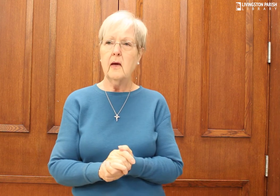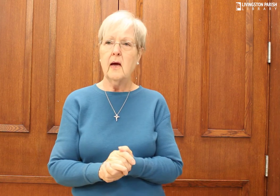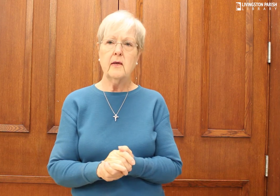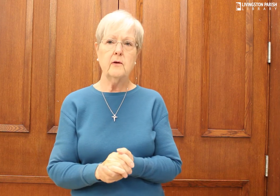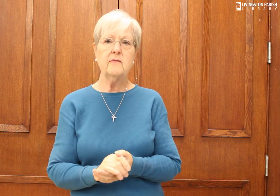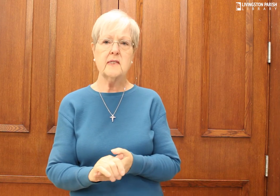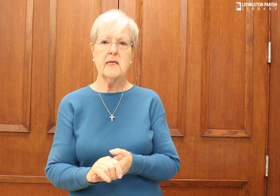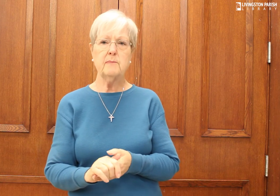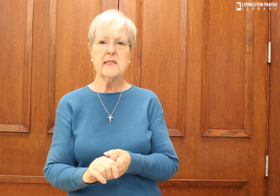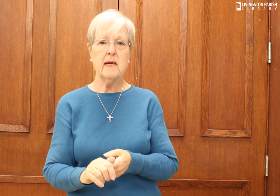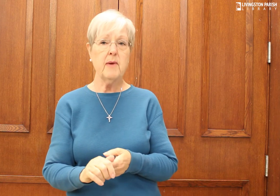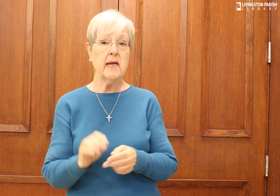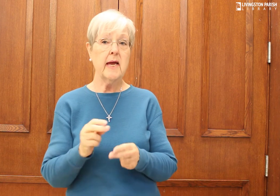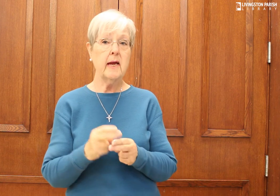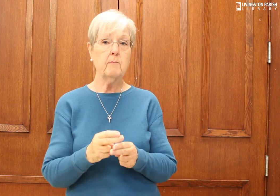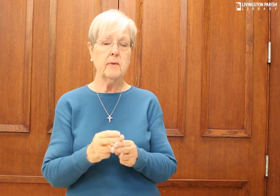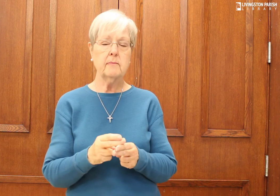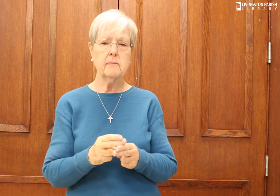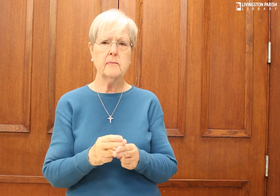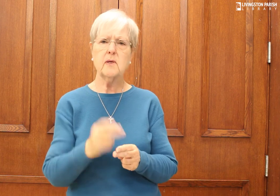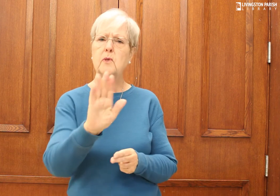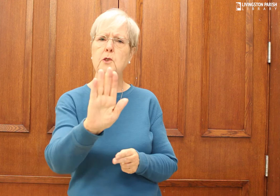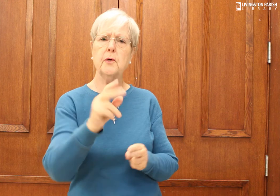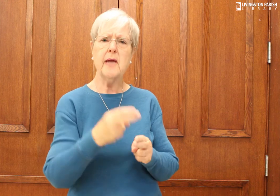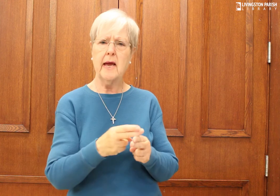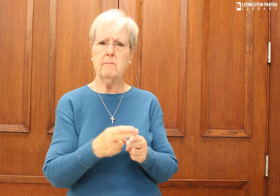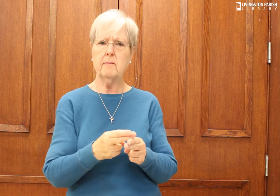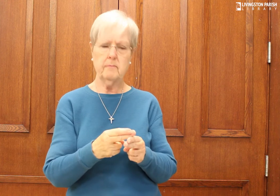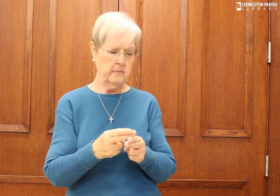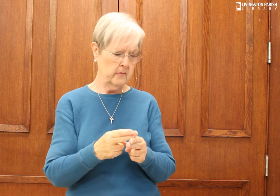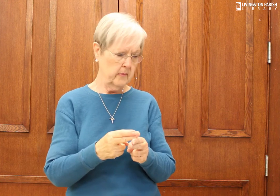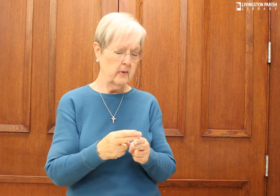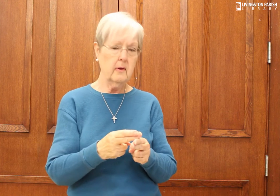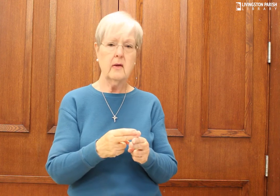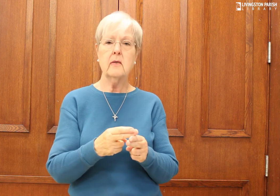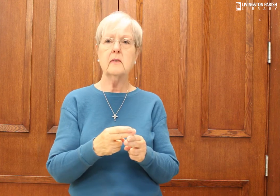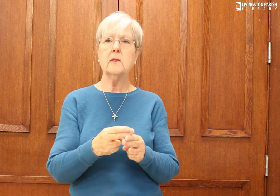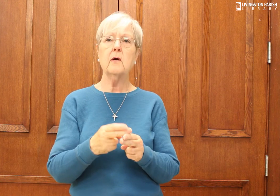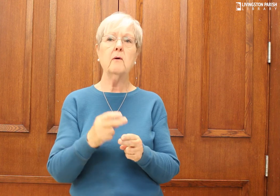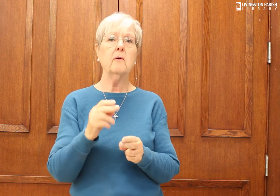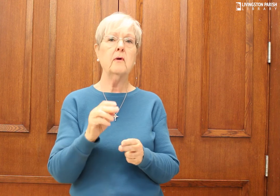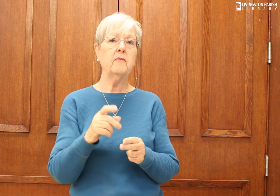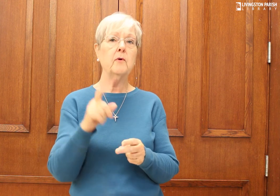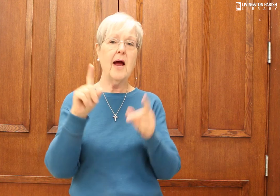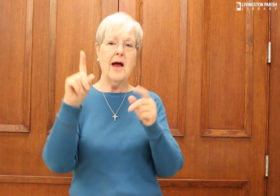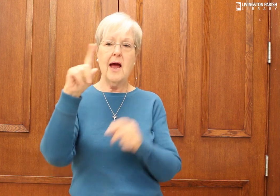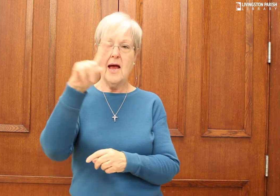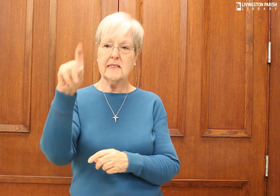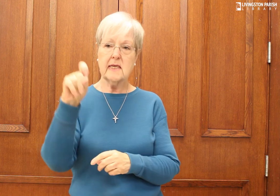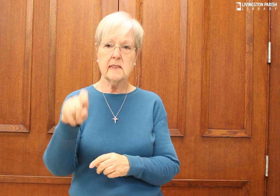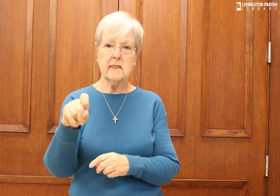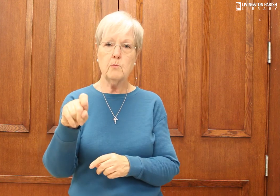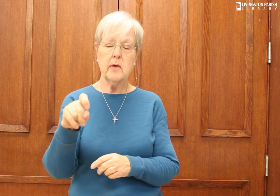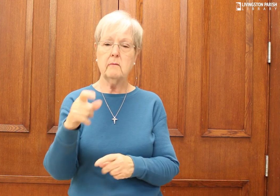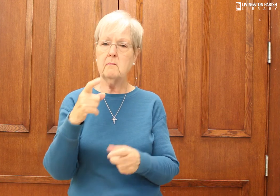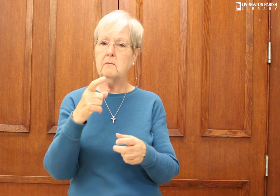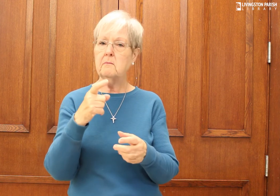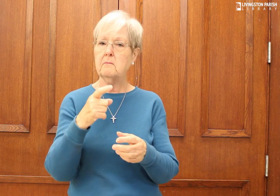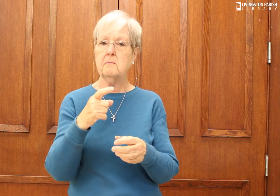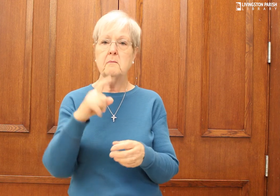I know you've seen me say my name. So what's your name? So if you're asking someone,